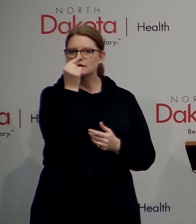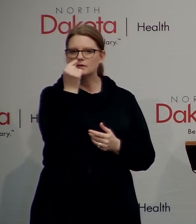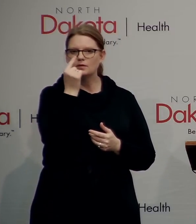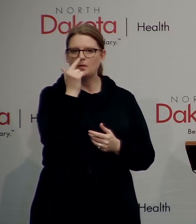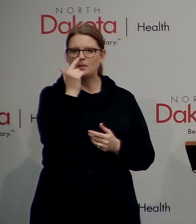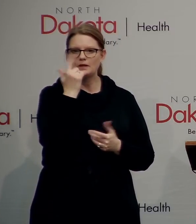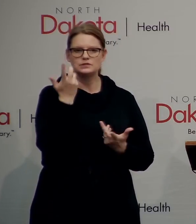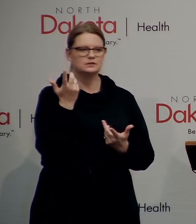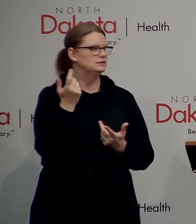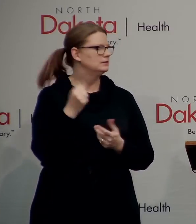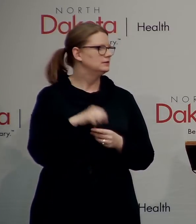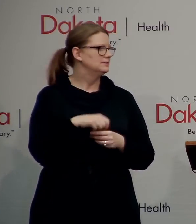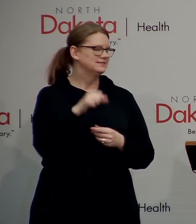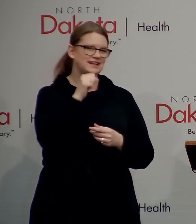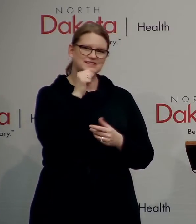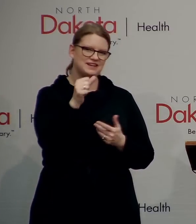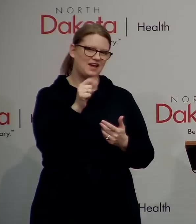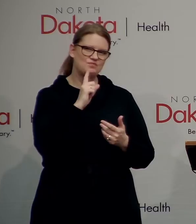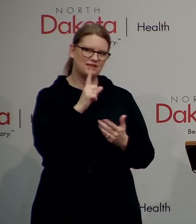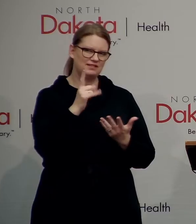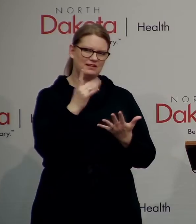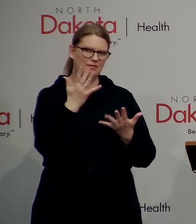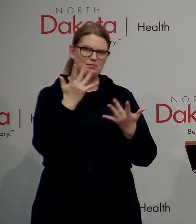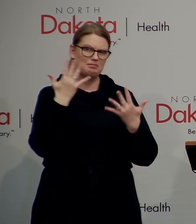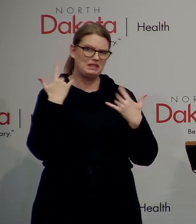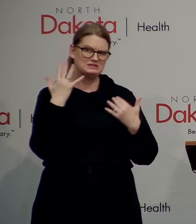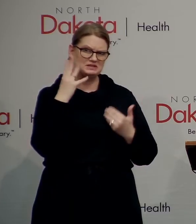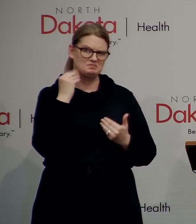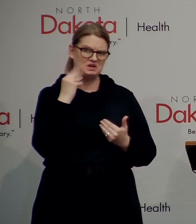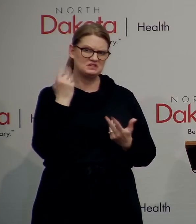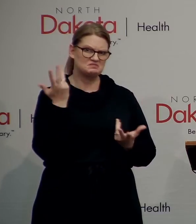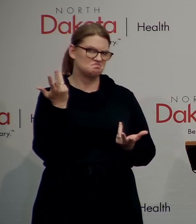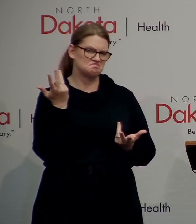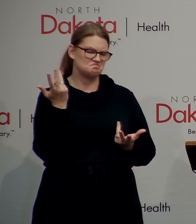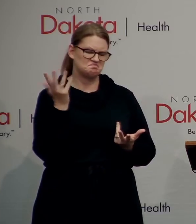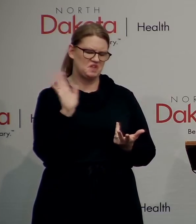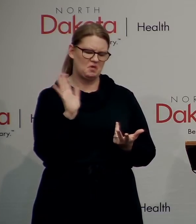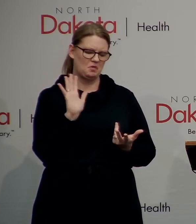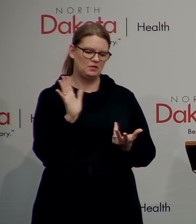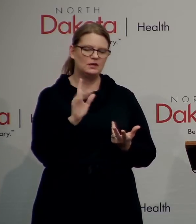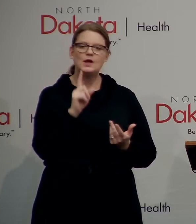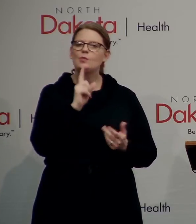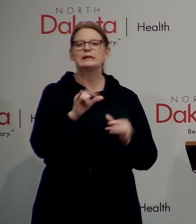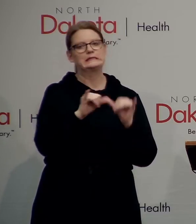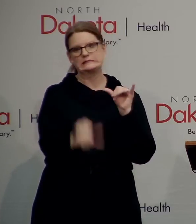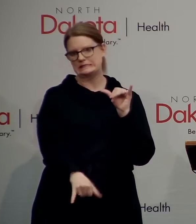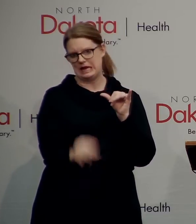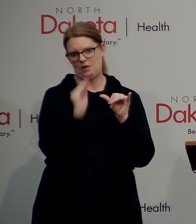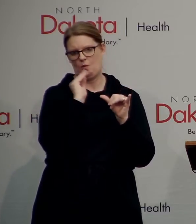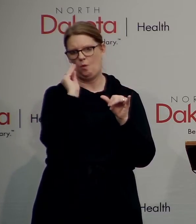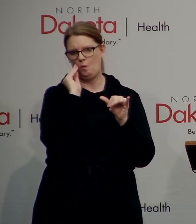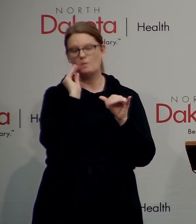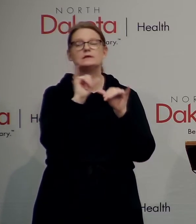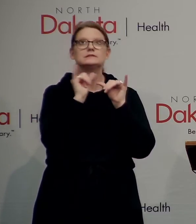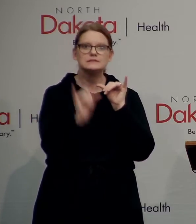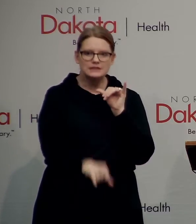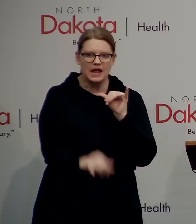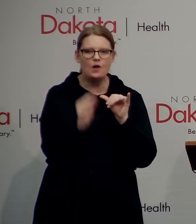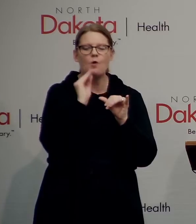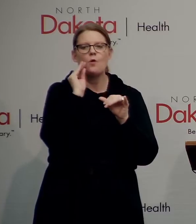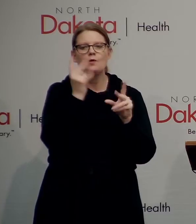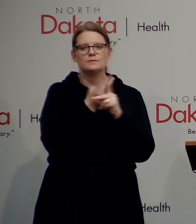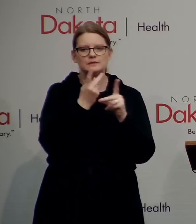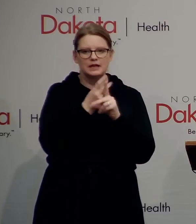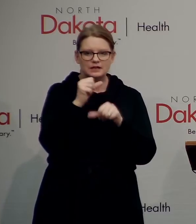say that that's not a pleasant experience either. So we need you to stay home. We need you to take care of one another